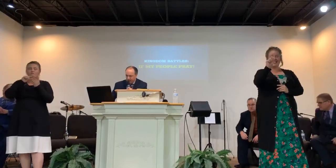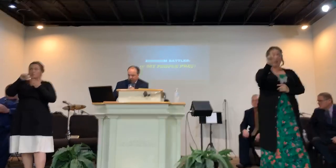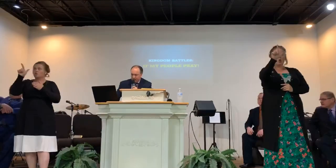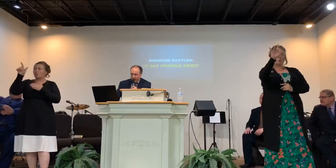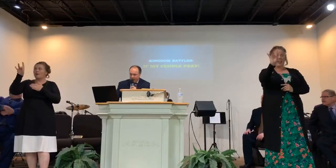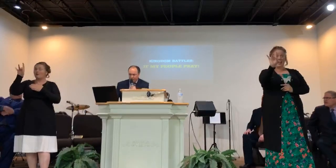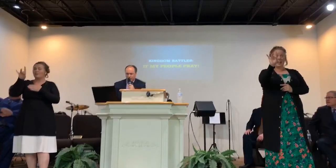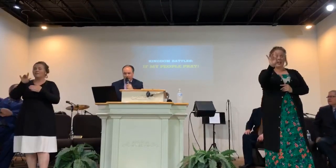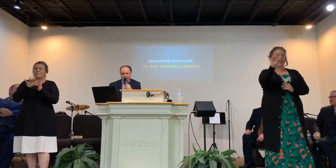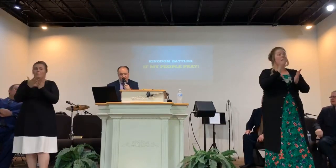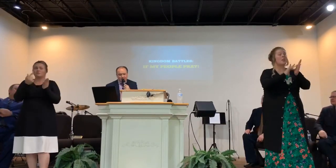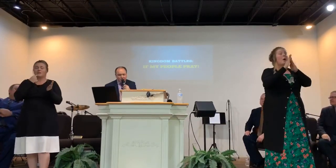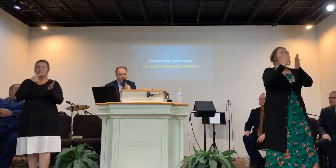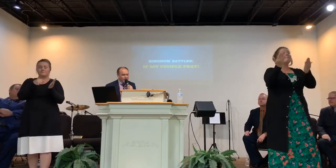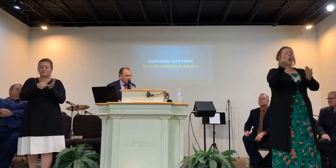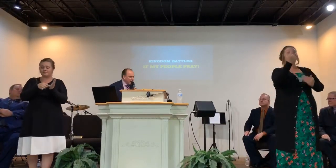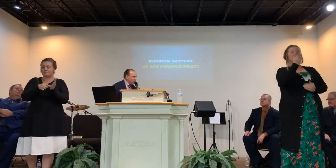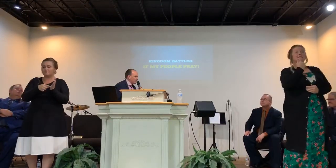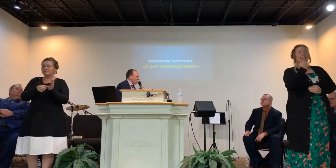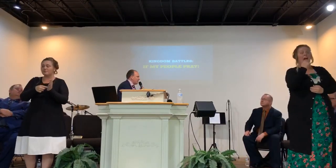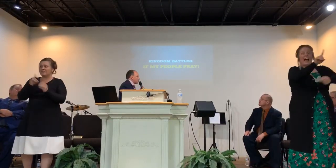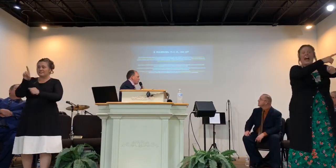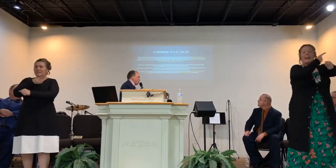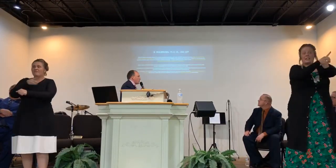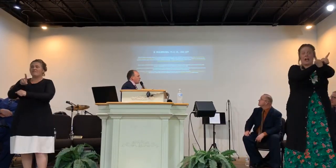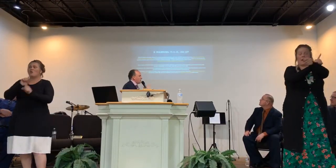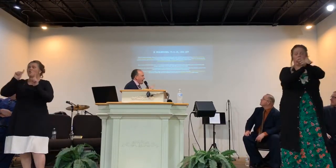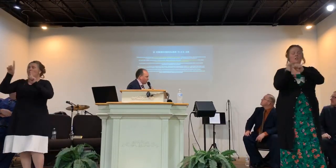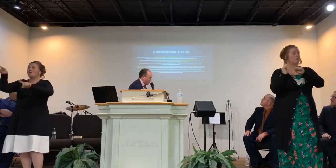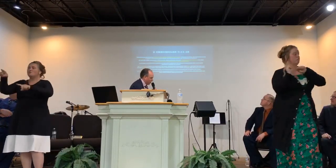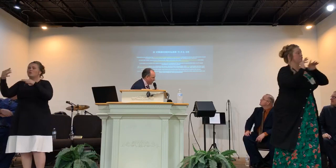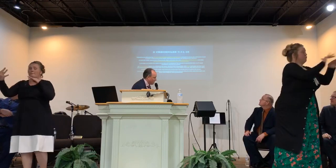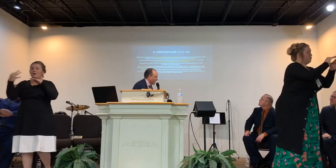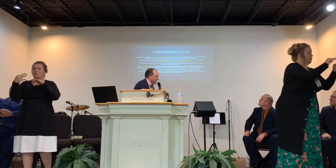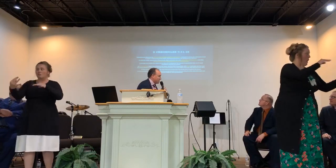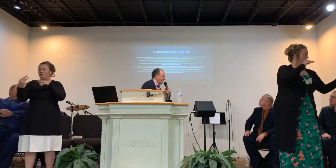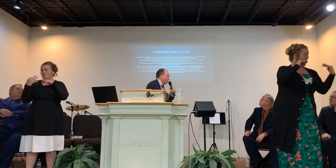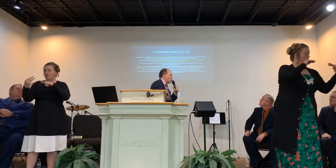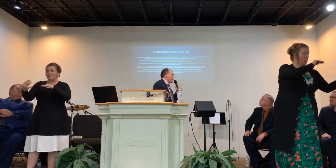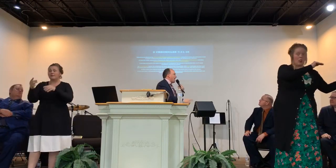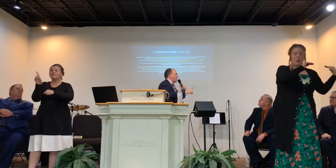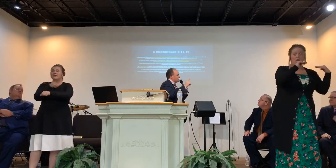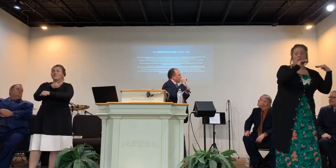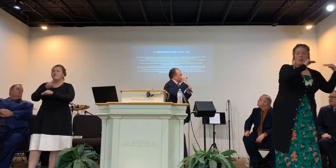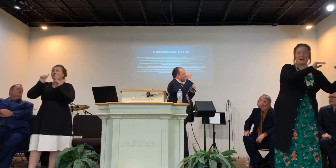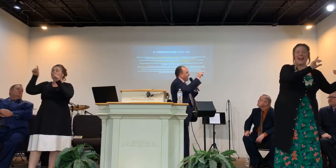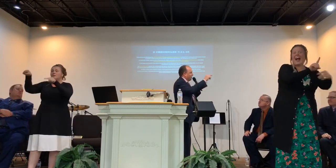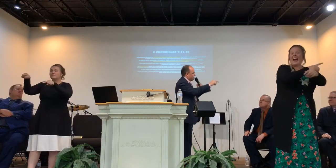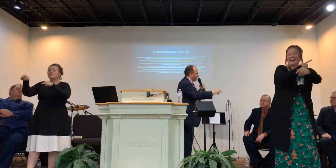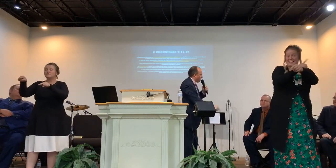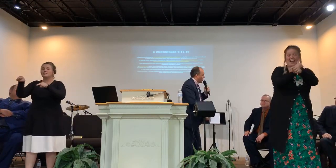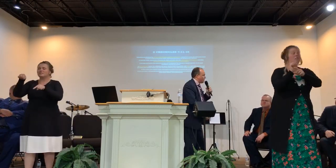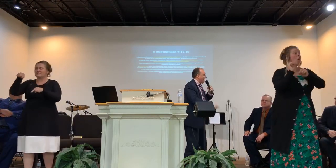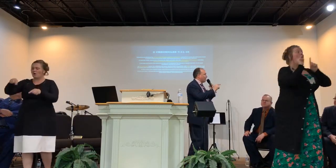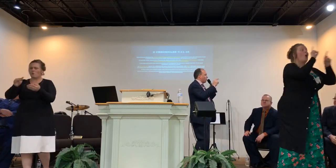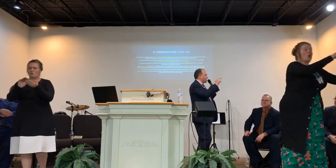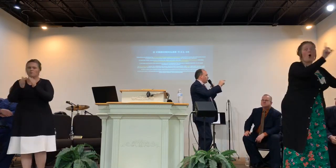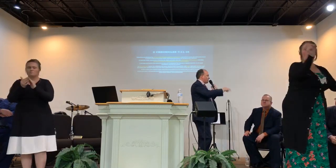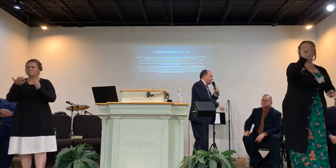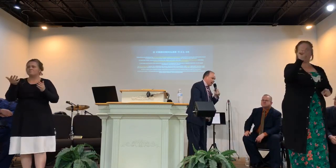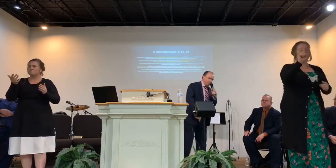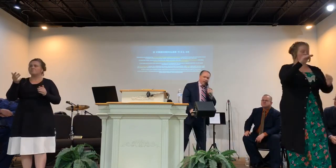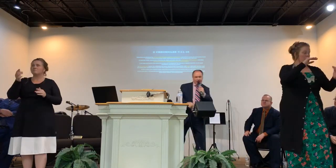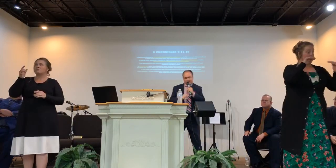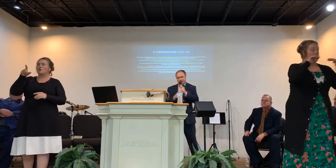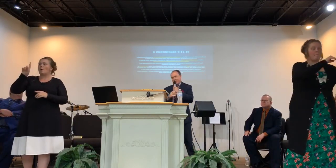28, the Bible says that David went to the battle. David went out down to where the battle was